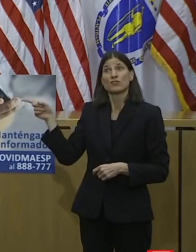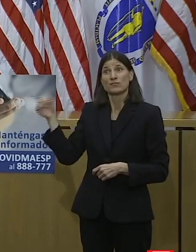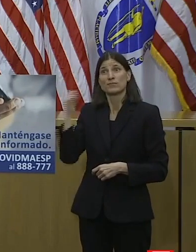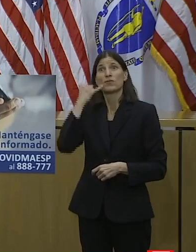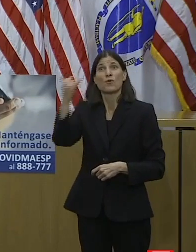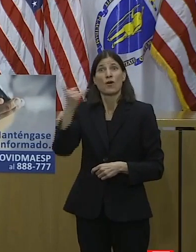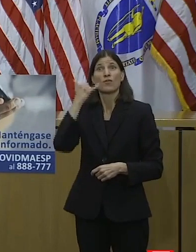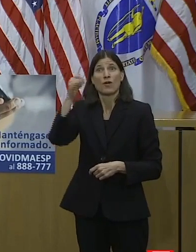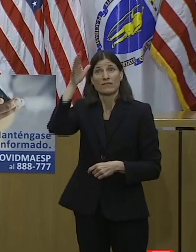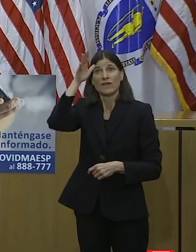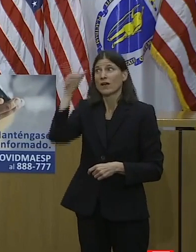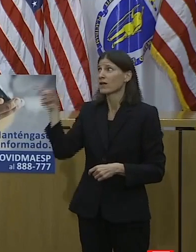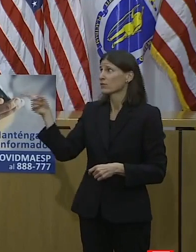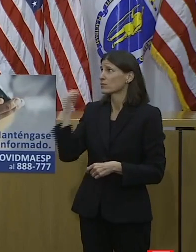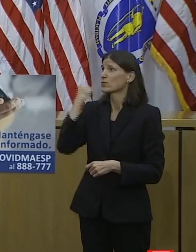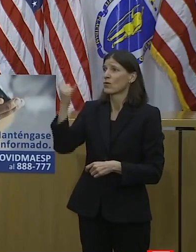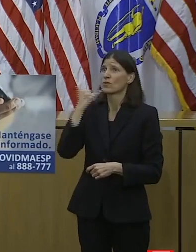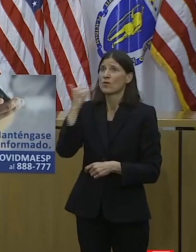say more.